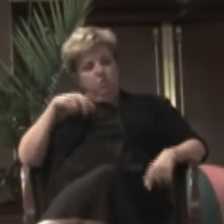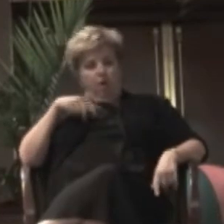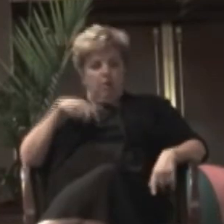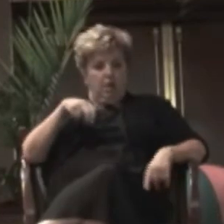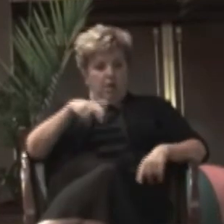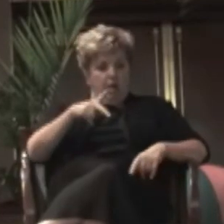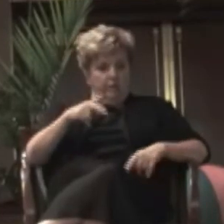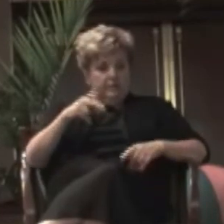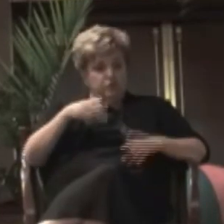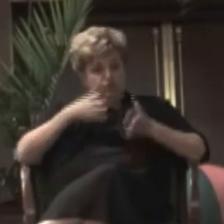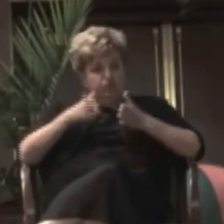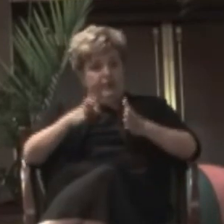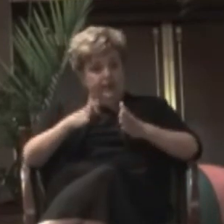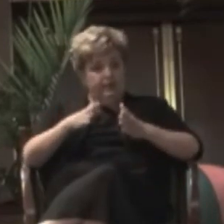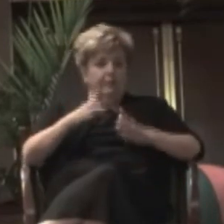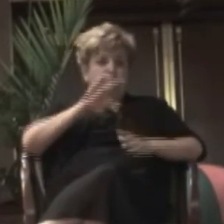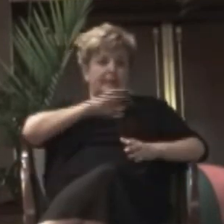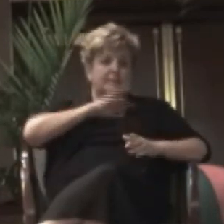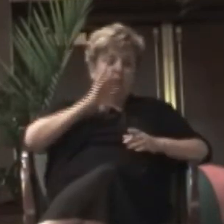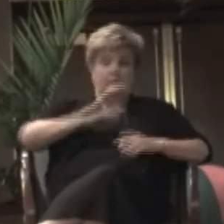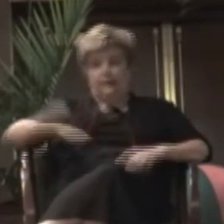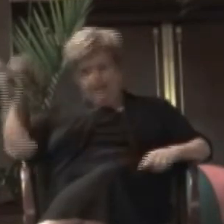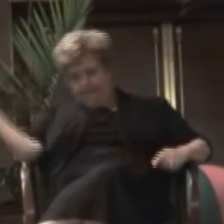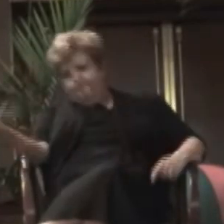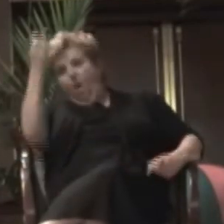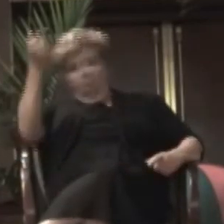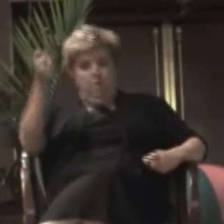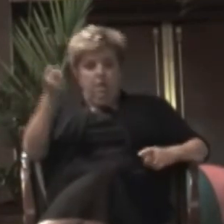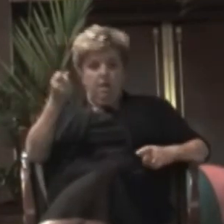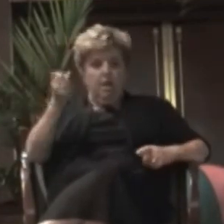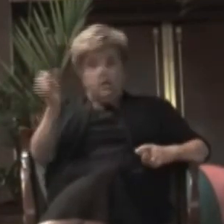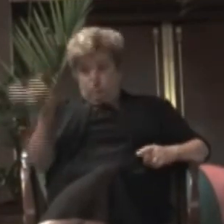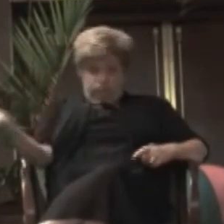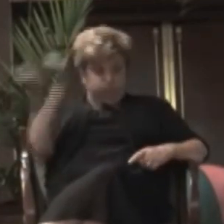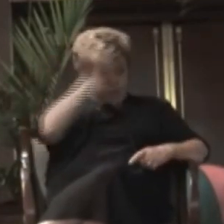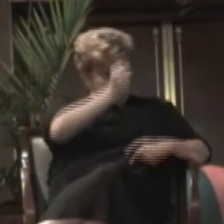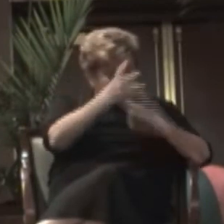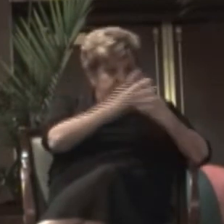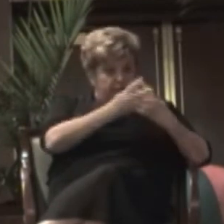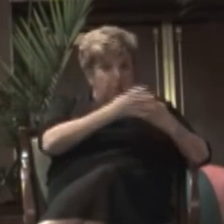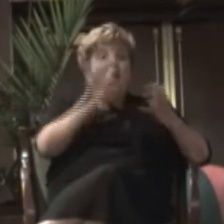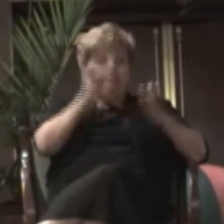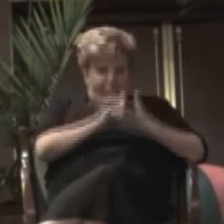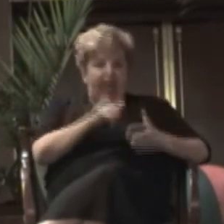I guarantee you that was detox. Very effective, very effective, short term.